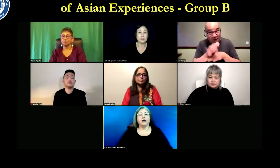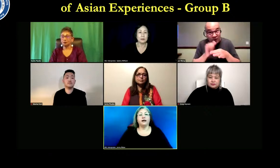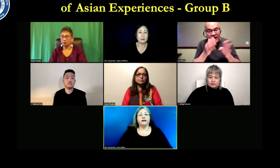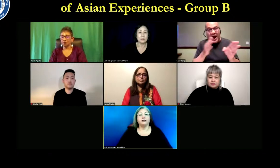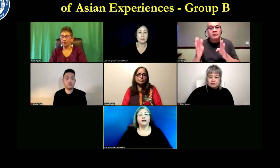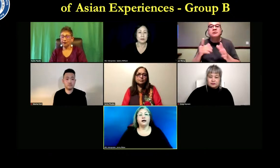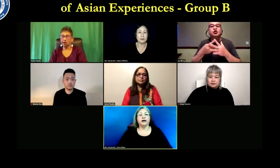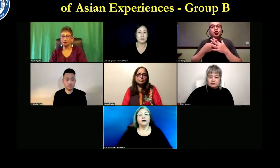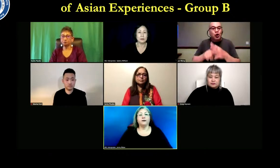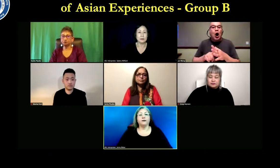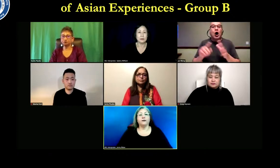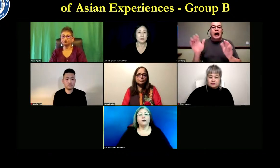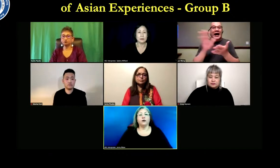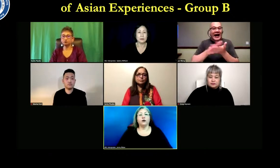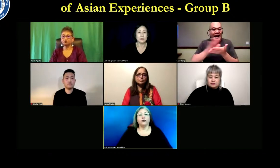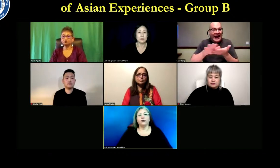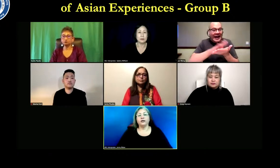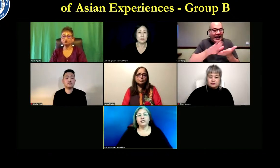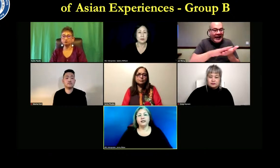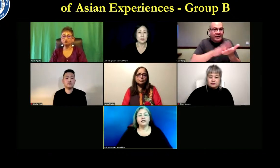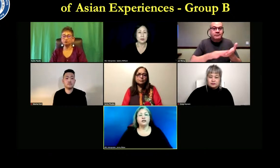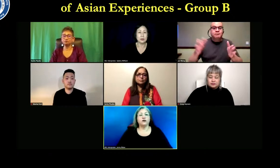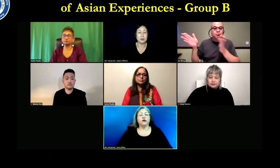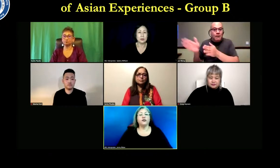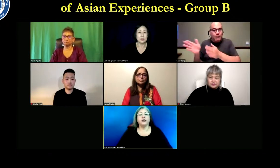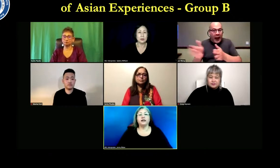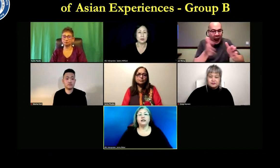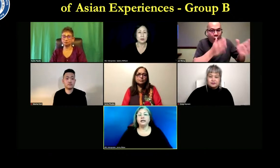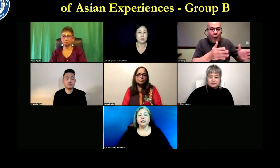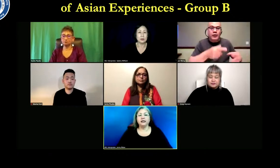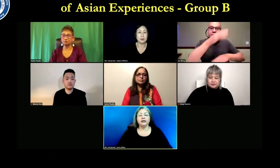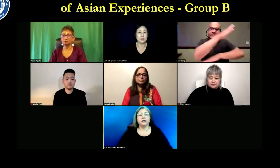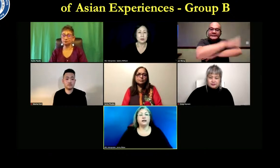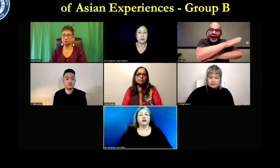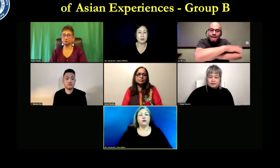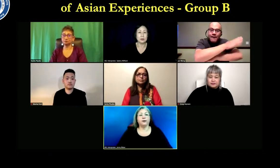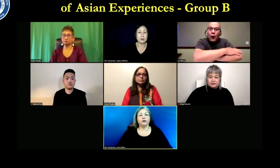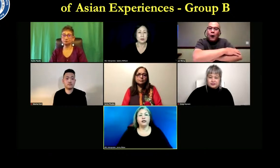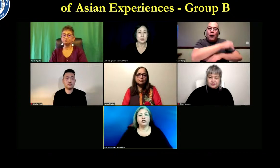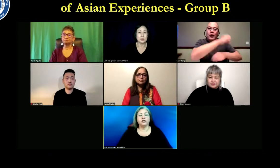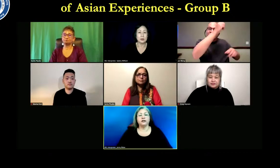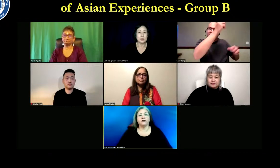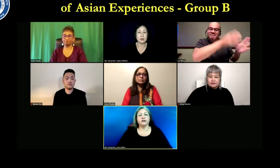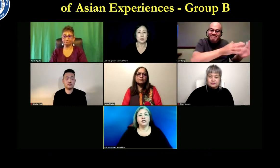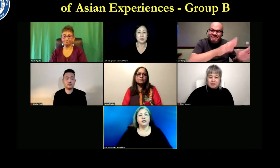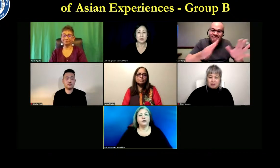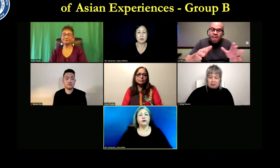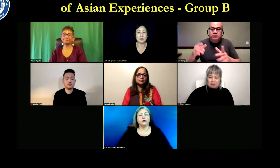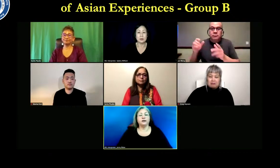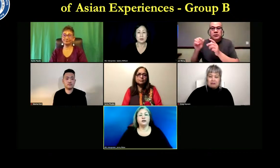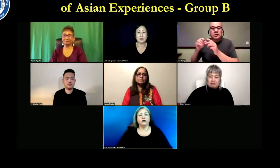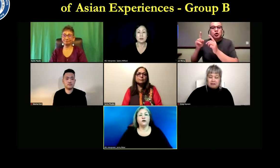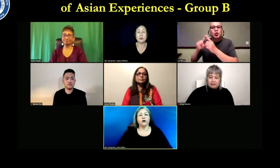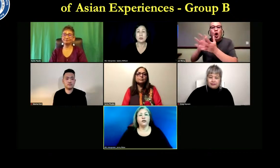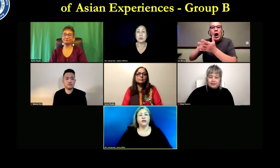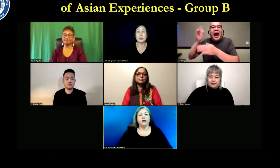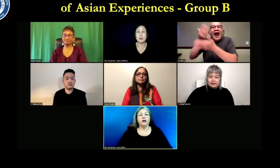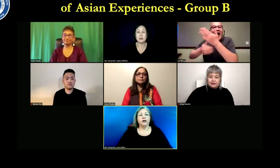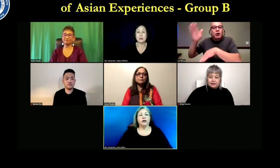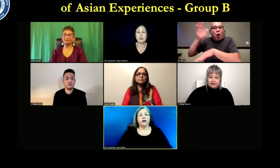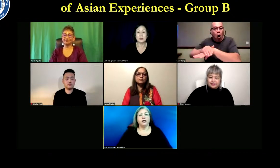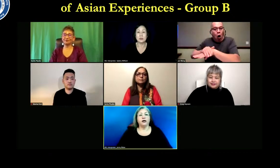line and go through attendance and so forth. They clean, they do preparations of the tables and so